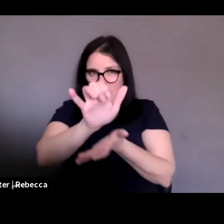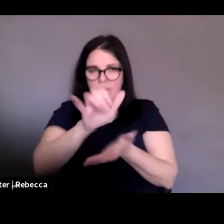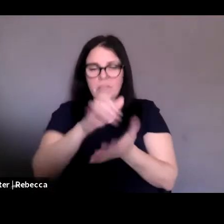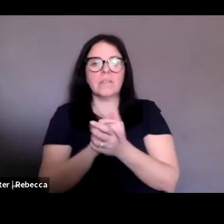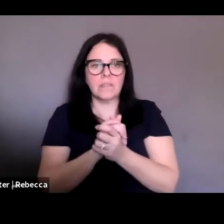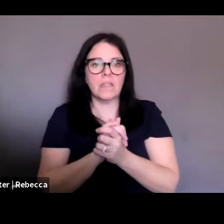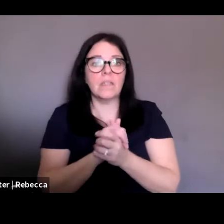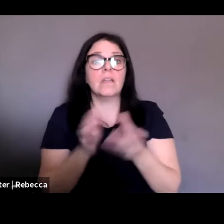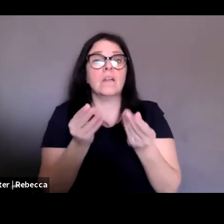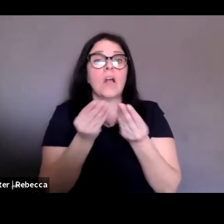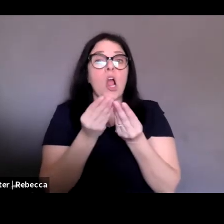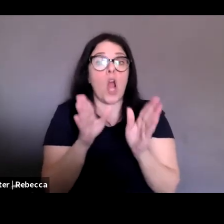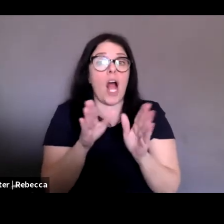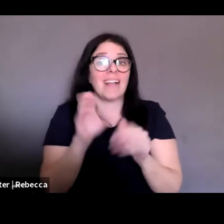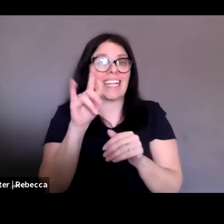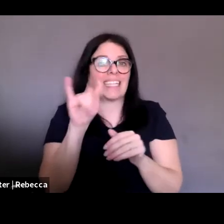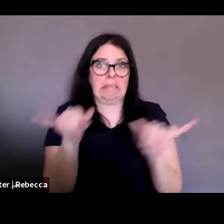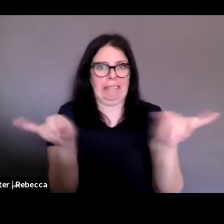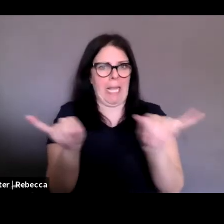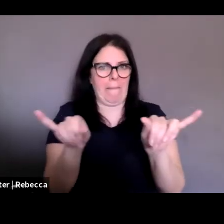identical rates, 71%.